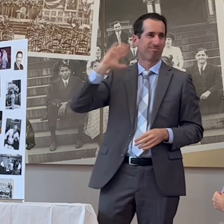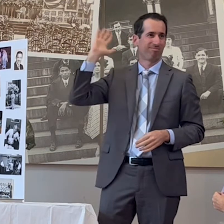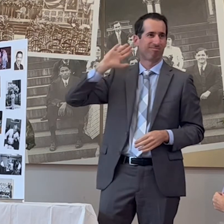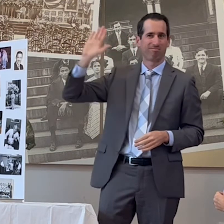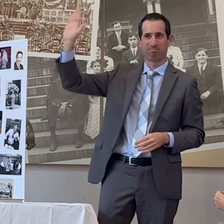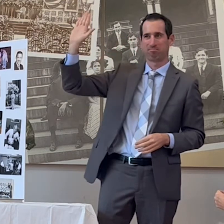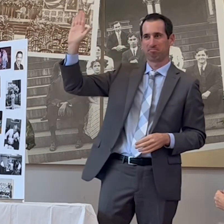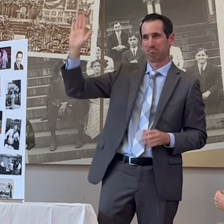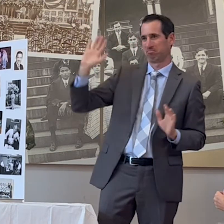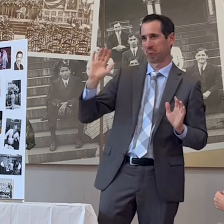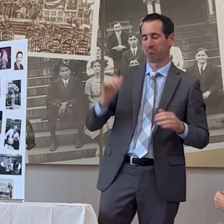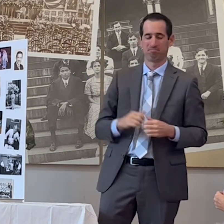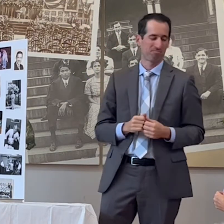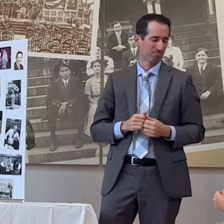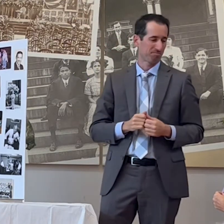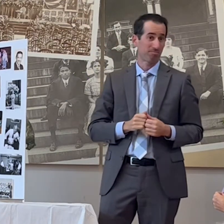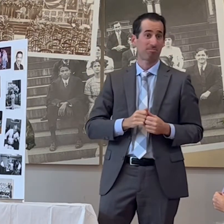about Jack's legacy.